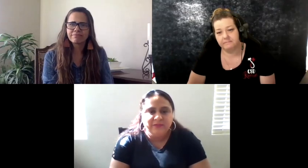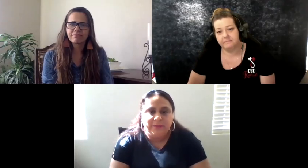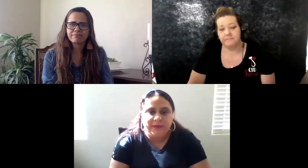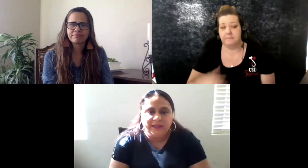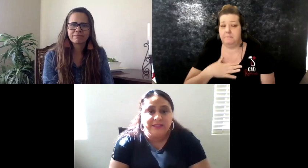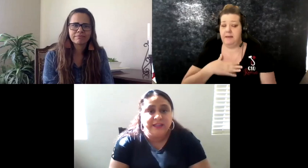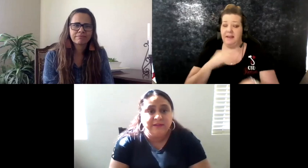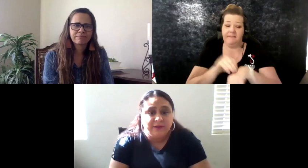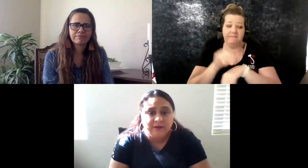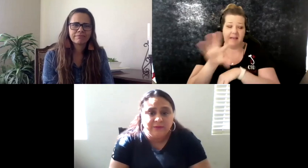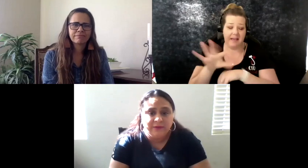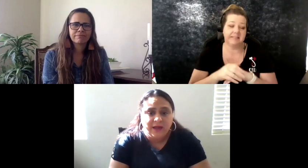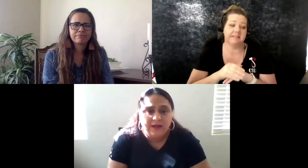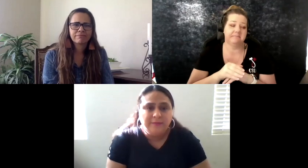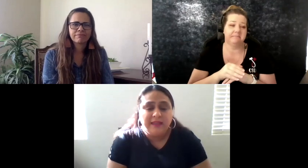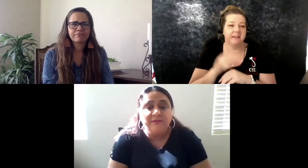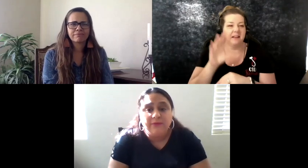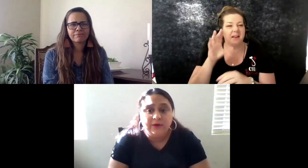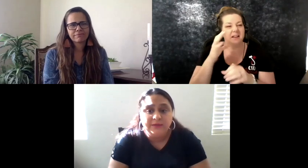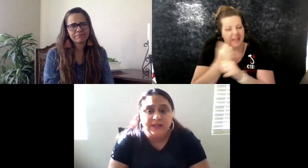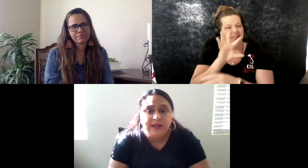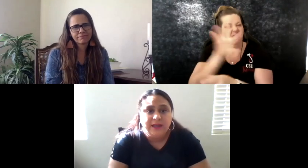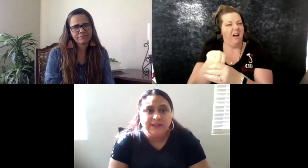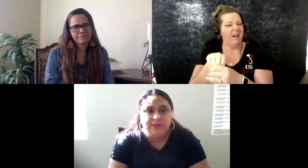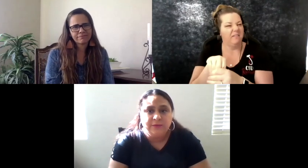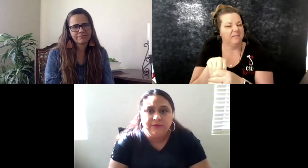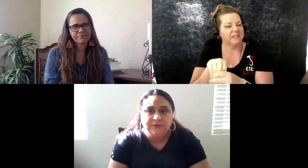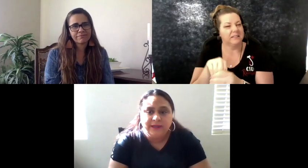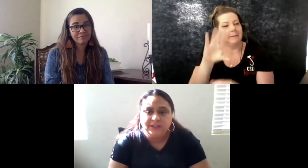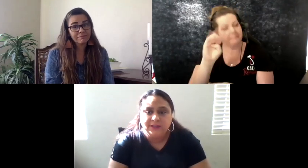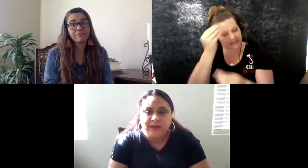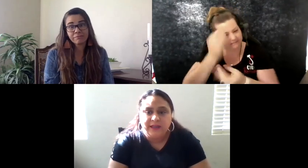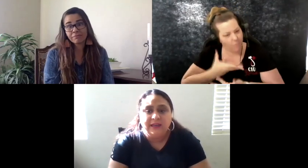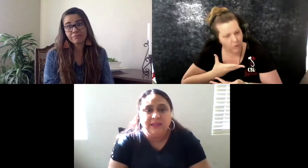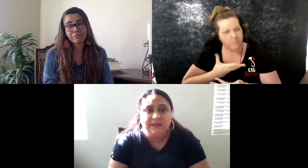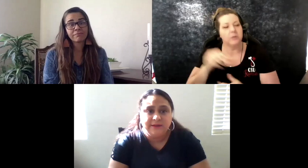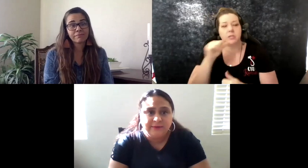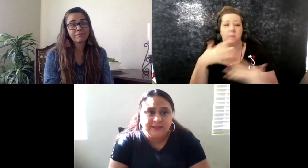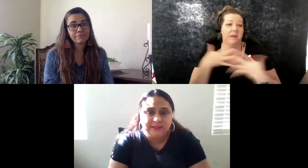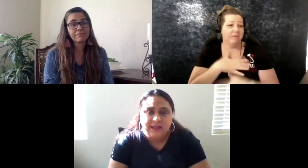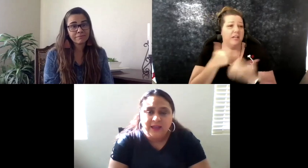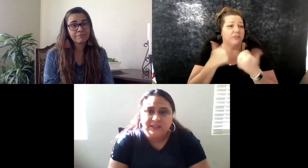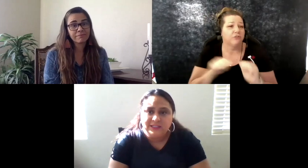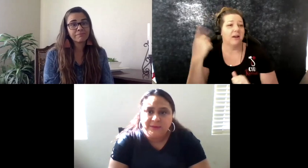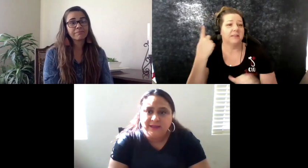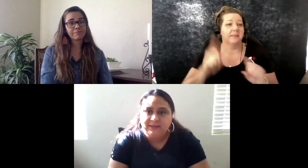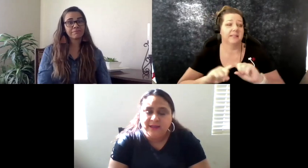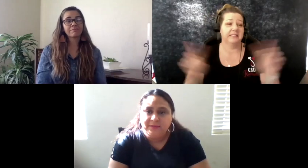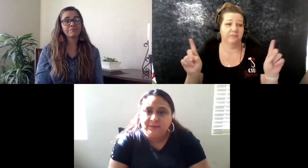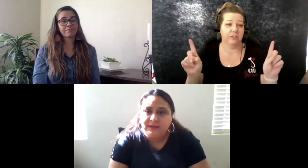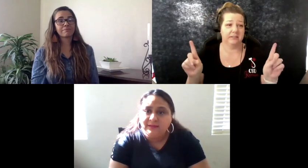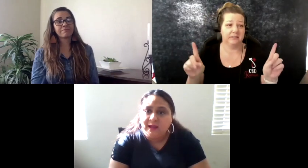My advice would be to get involved, get informed, and don't be afraid to try anything different. Just